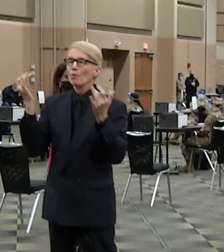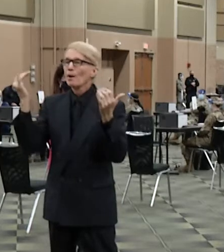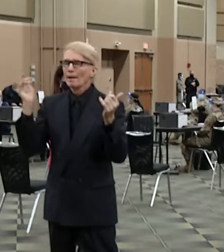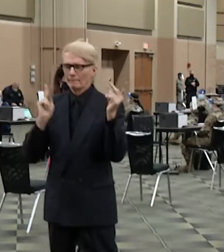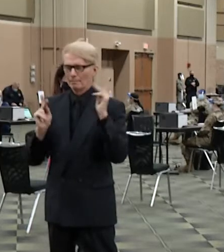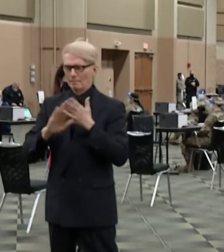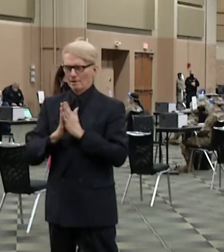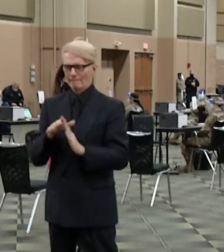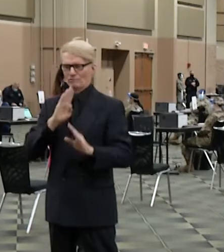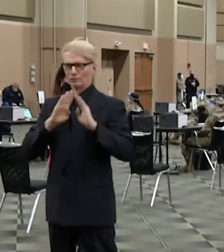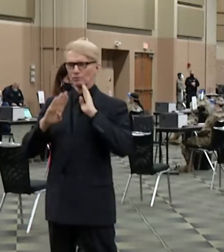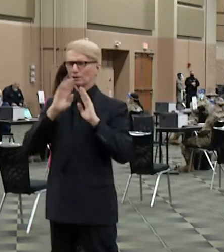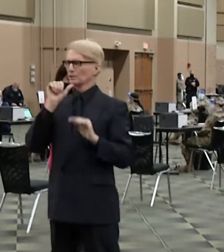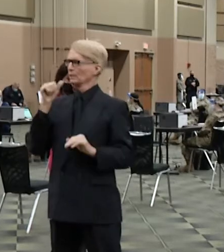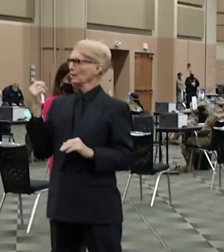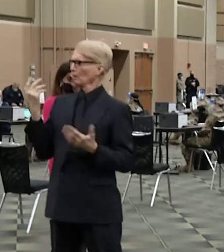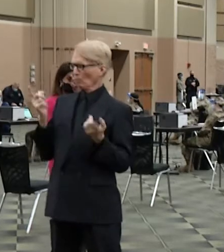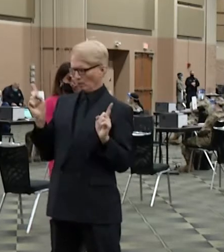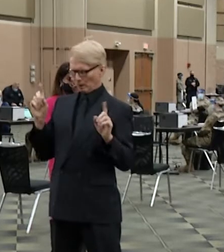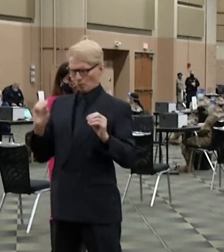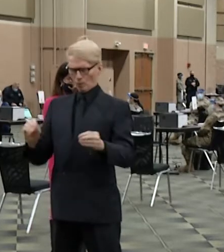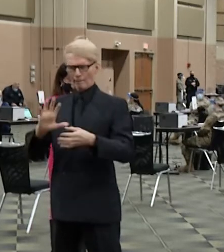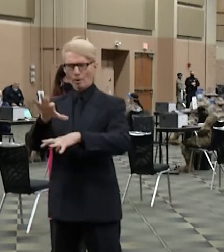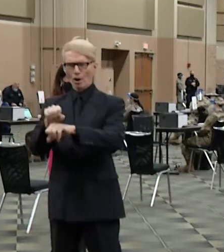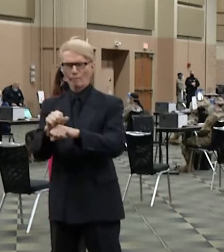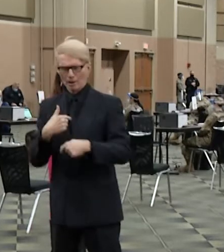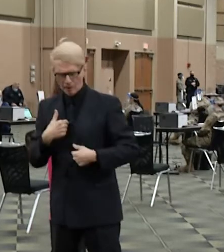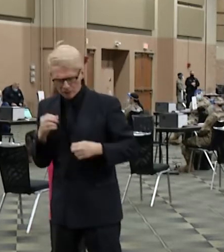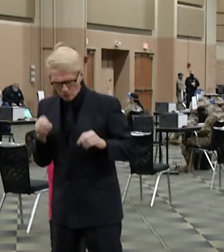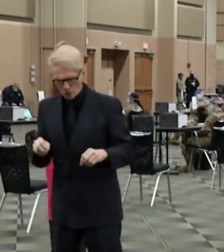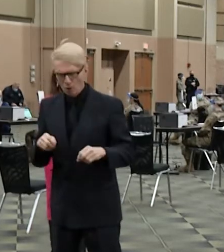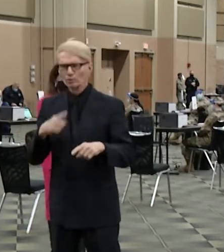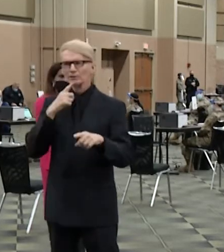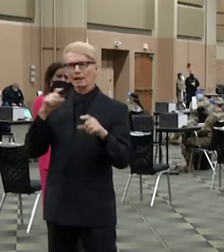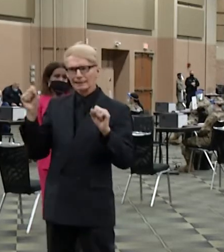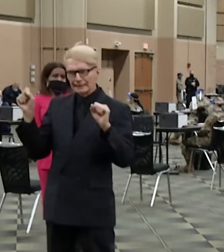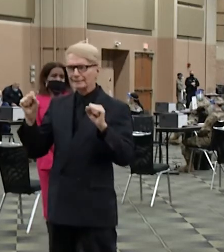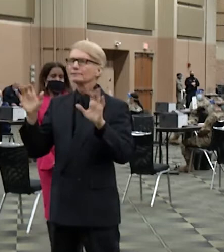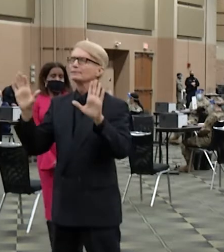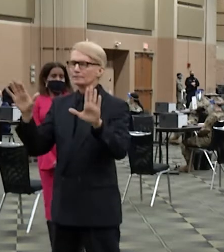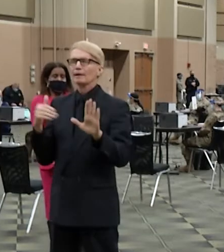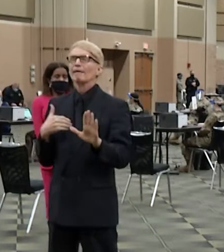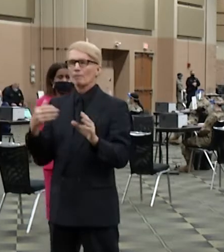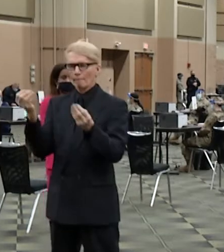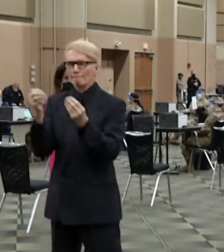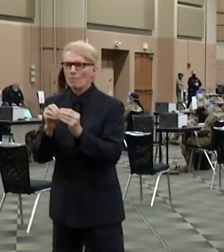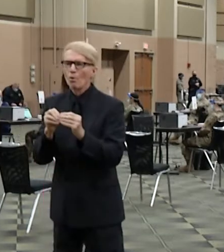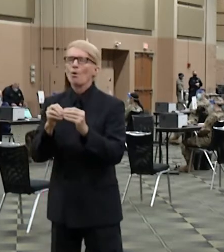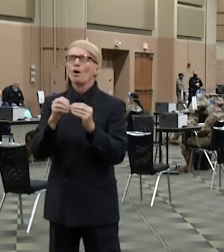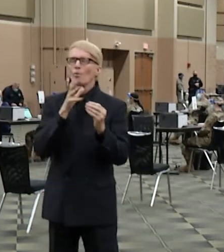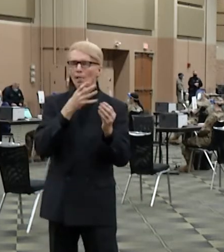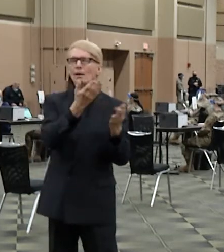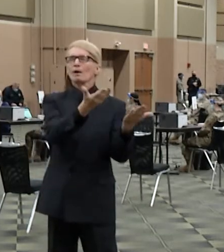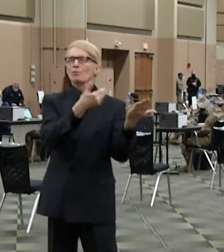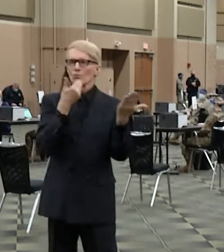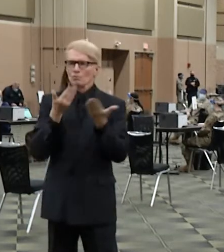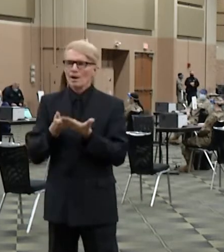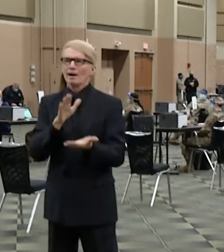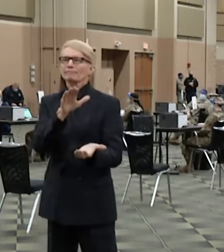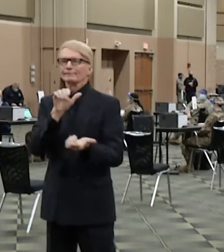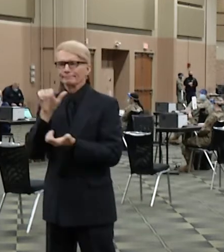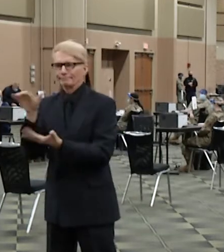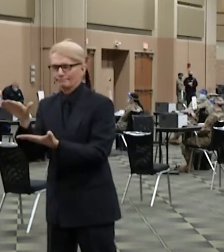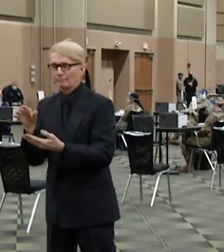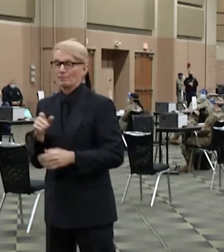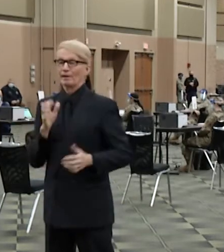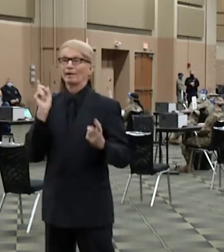not see enough appointments. They will wonder if more are coming. We promise that we will do everything to make sure that more are on their way. The appointments will be scheduled on the